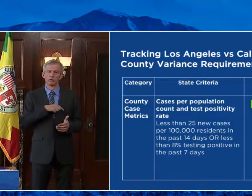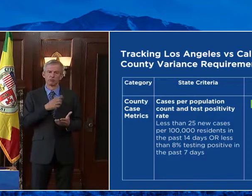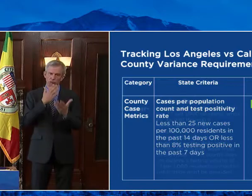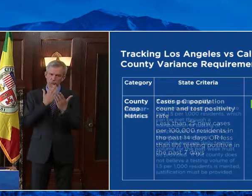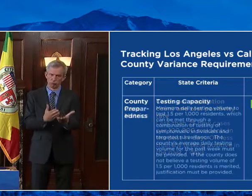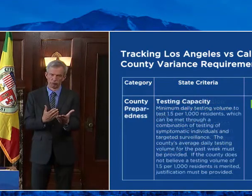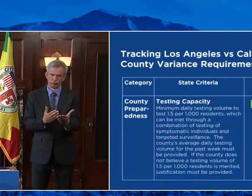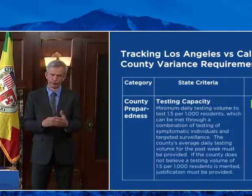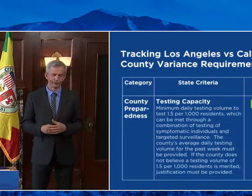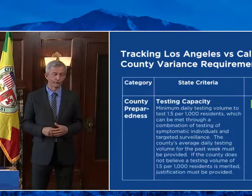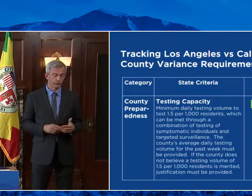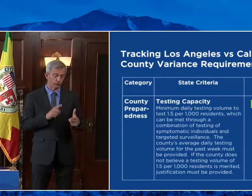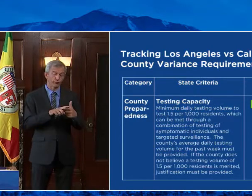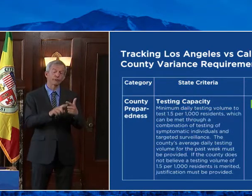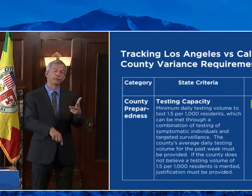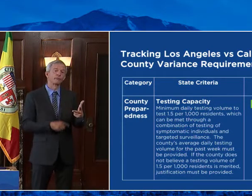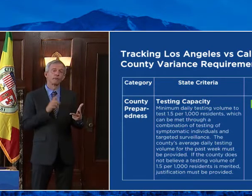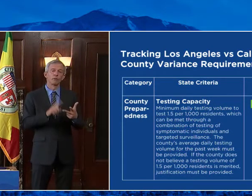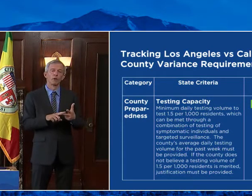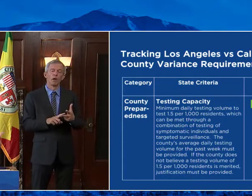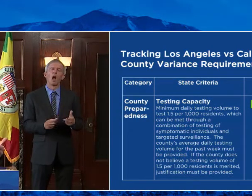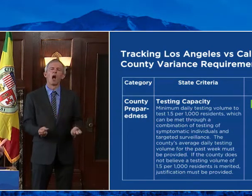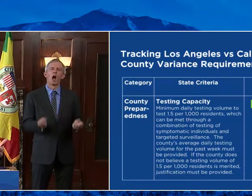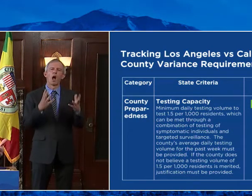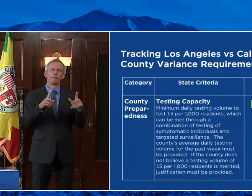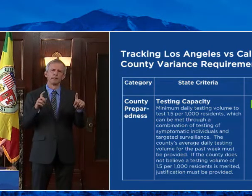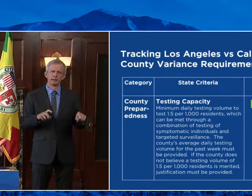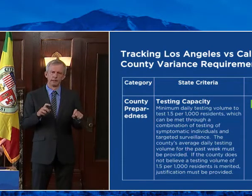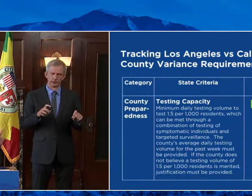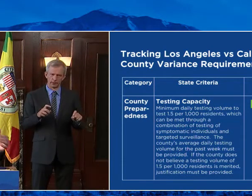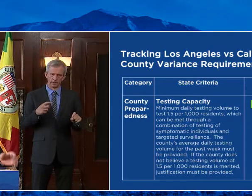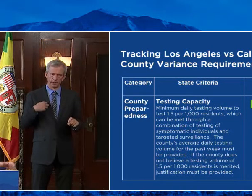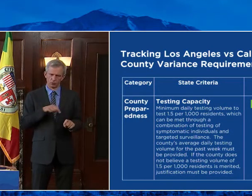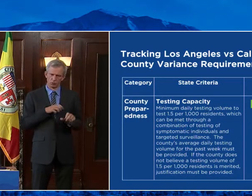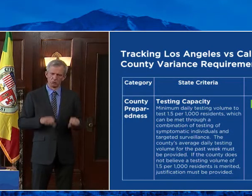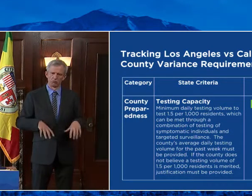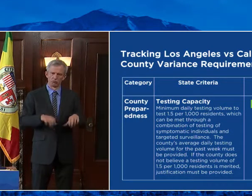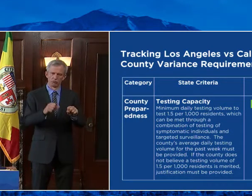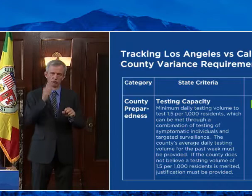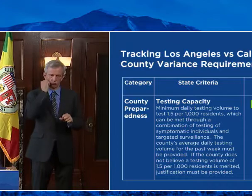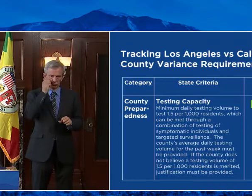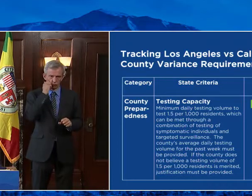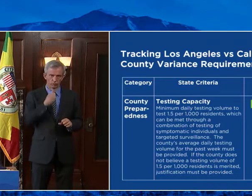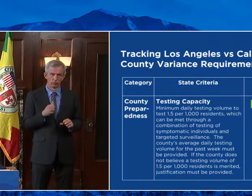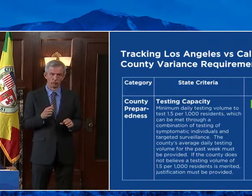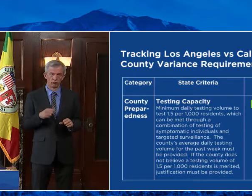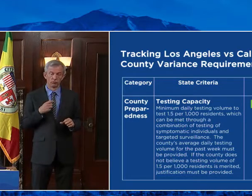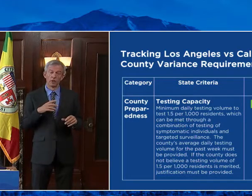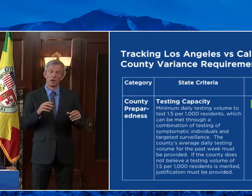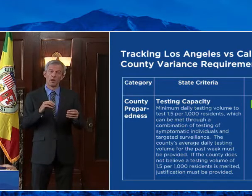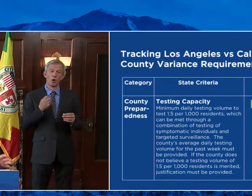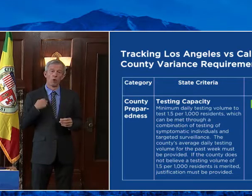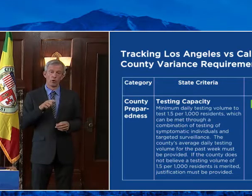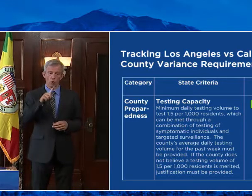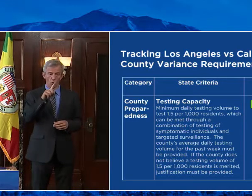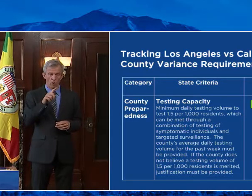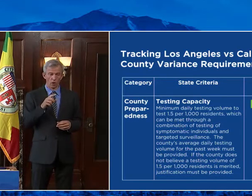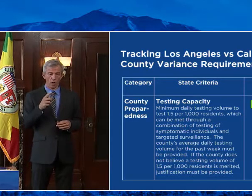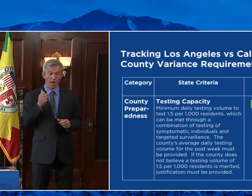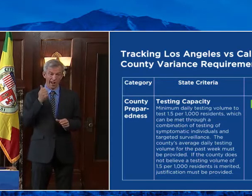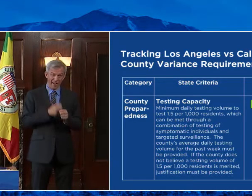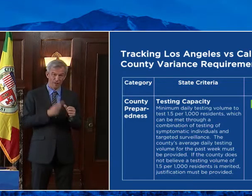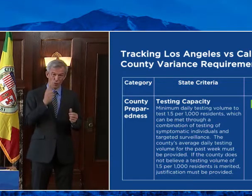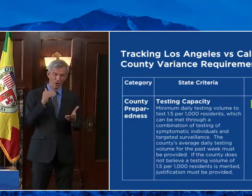testing capacity. How many tests can we do? The standard is you need 1.5 tests every day for every 1,000